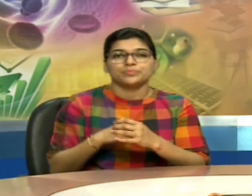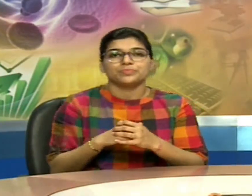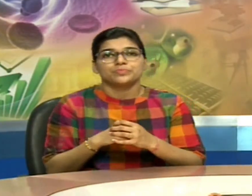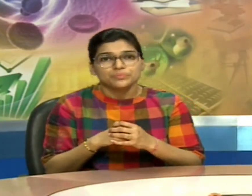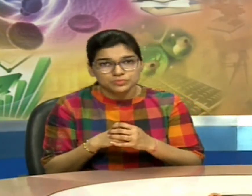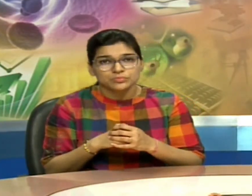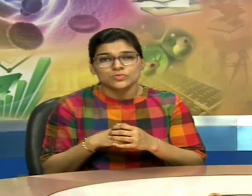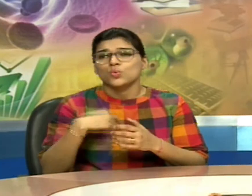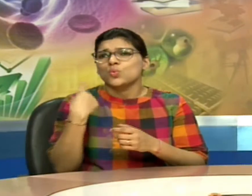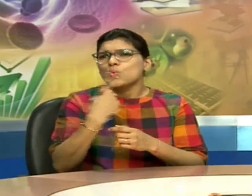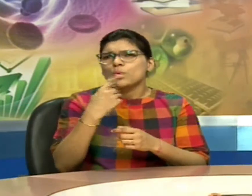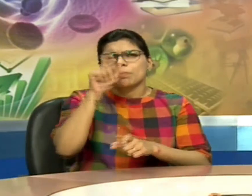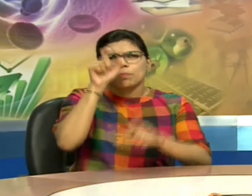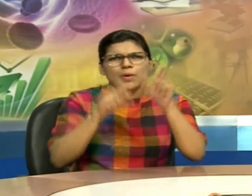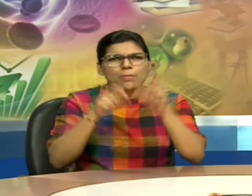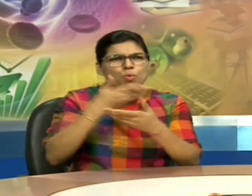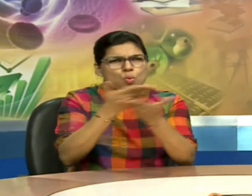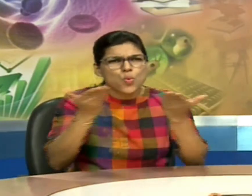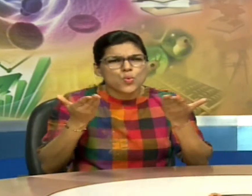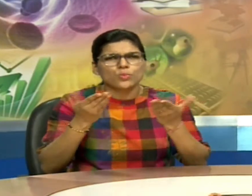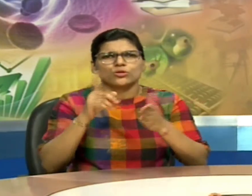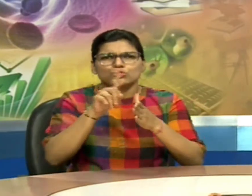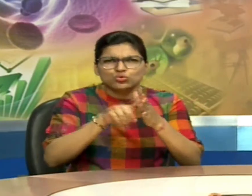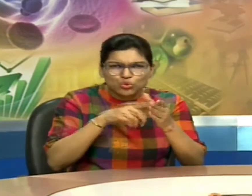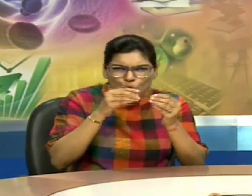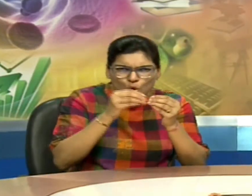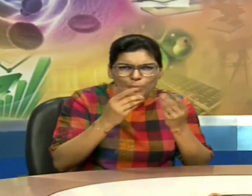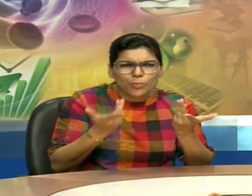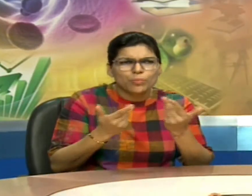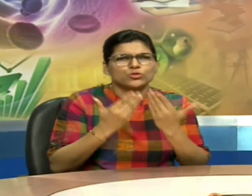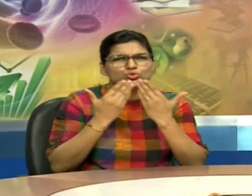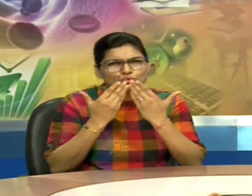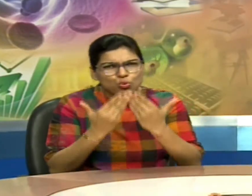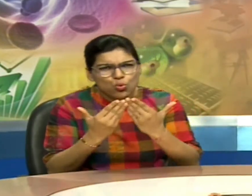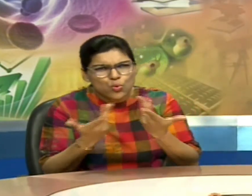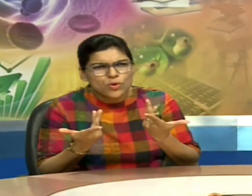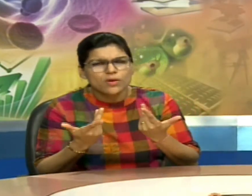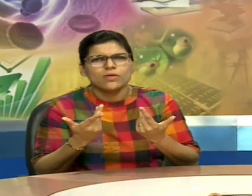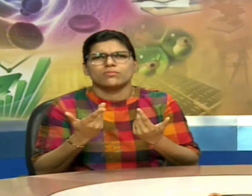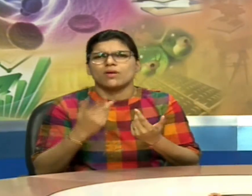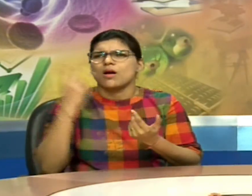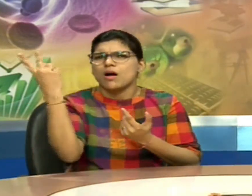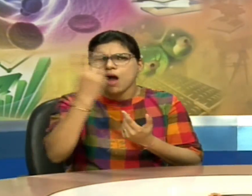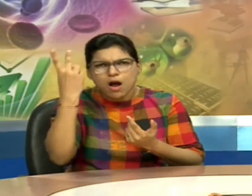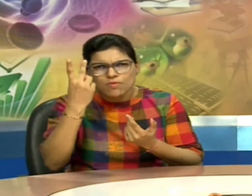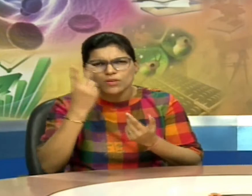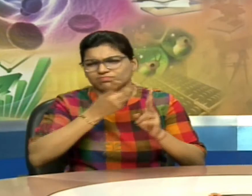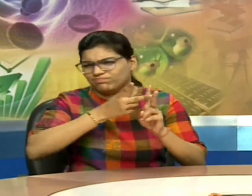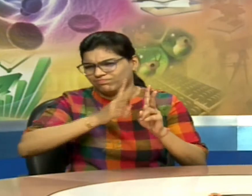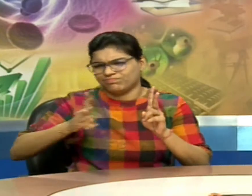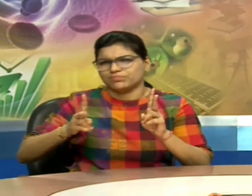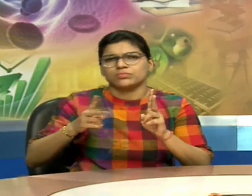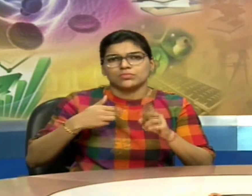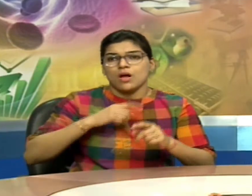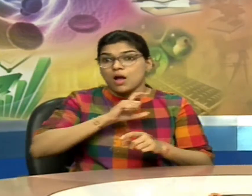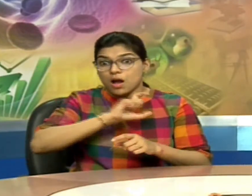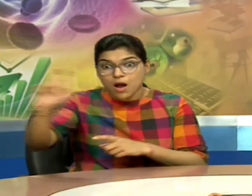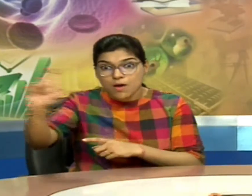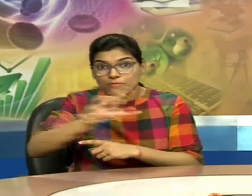Ninth point tells us that whenever we have to go to job or work or for any